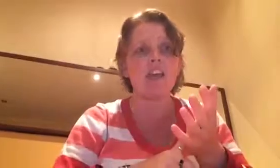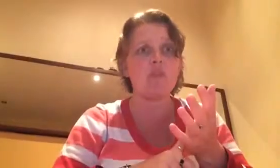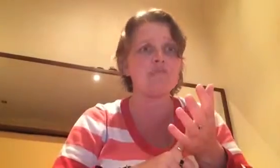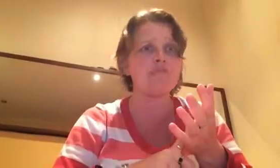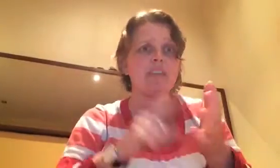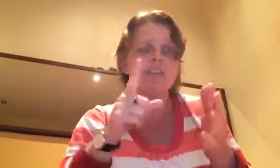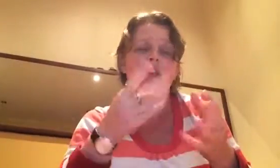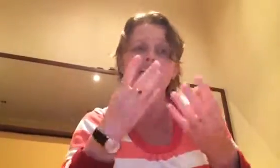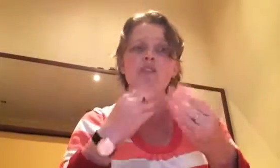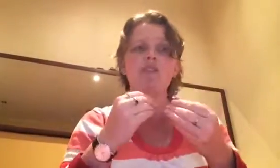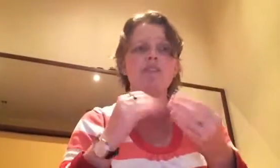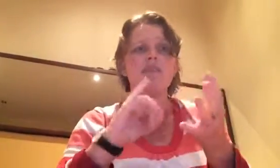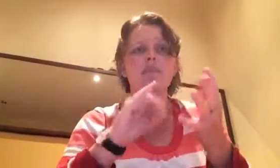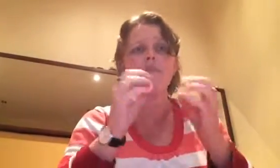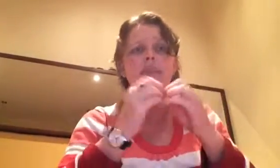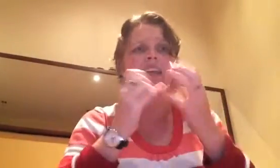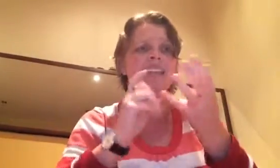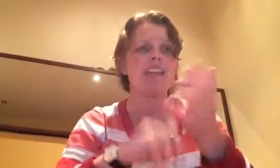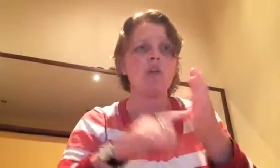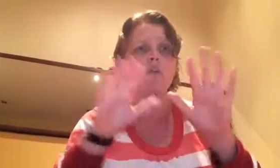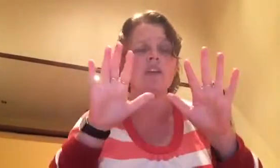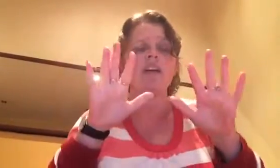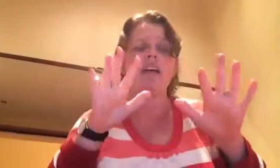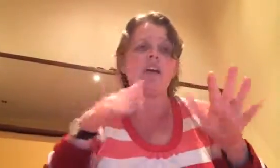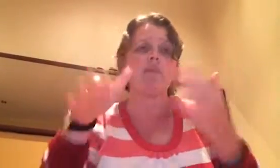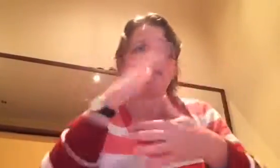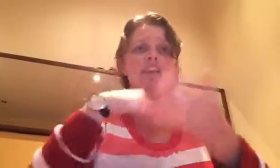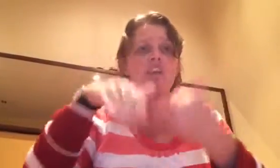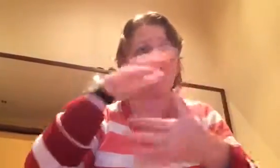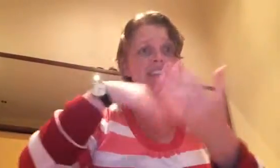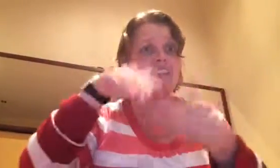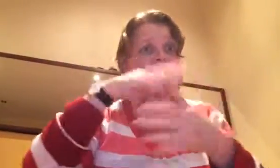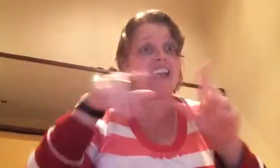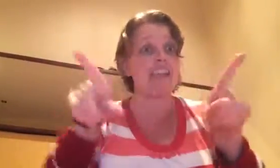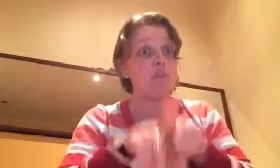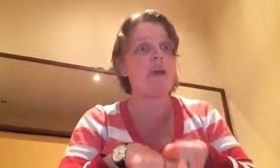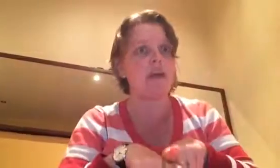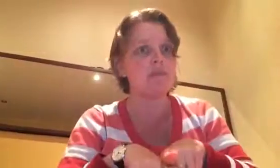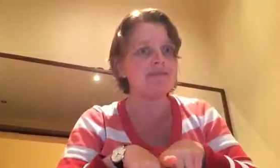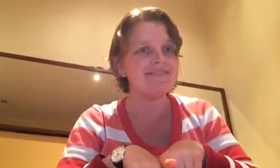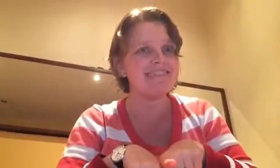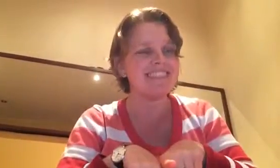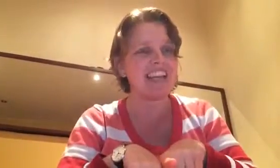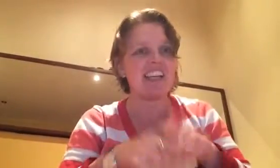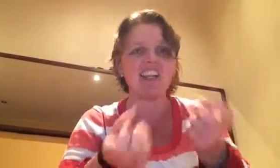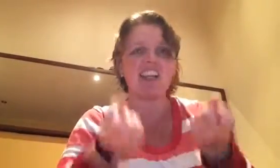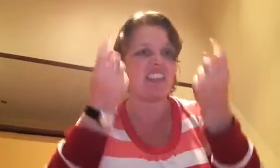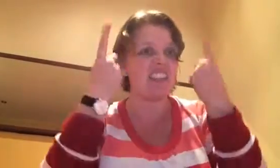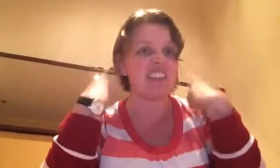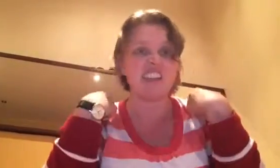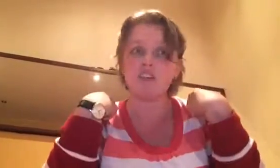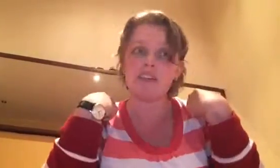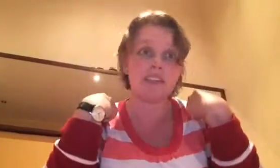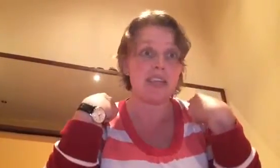BSL, because I use some BSL signs as well. Like this. Like, I don't